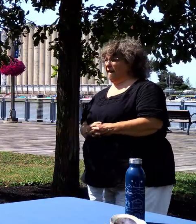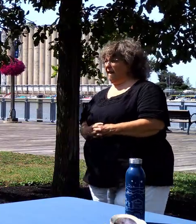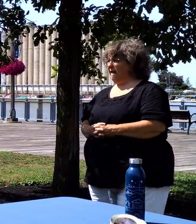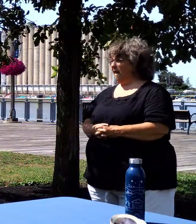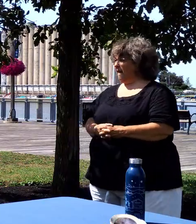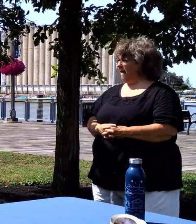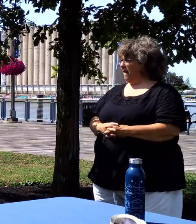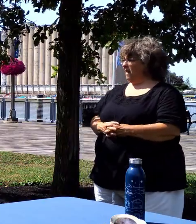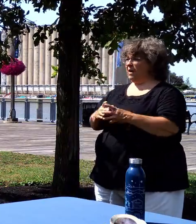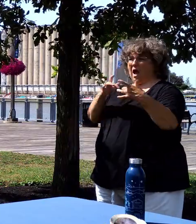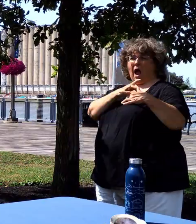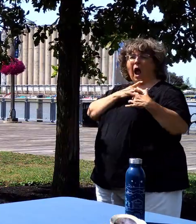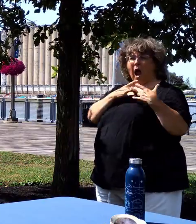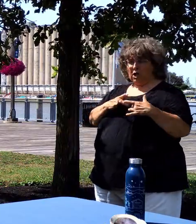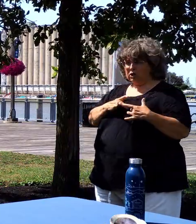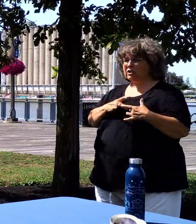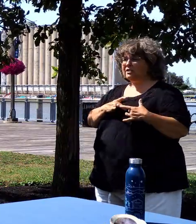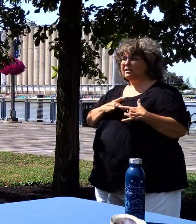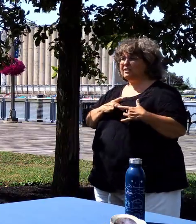I made a heart.